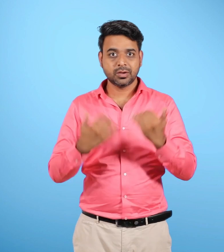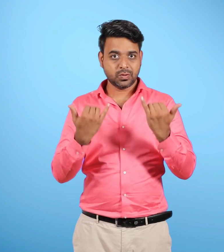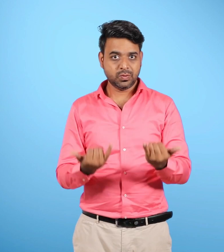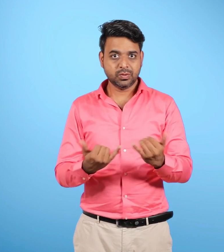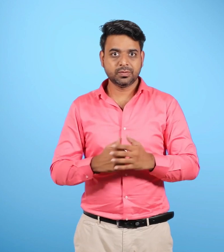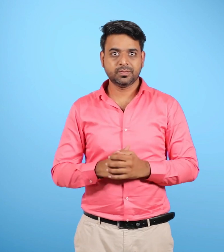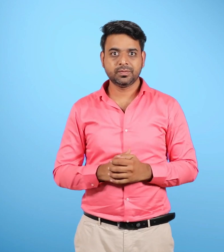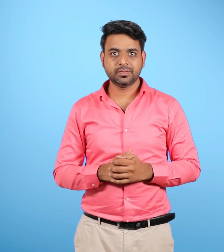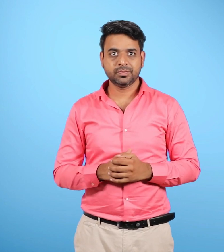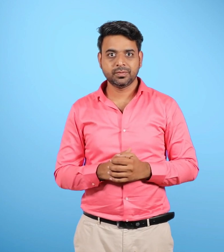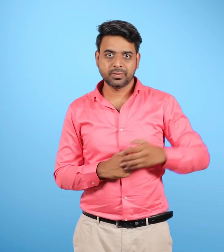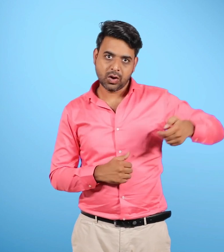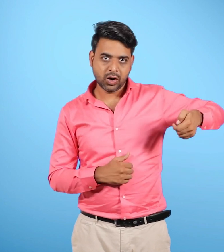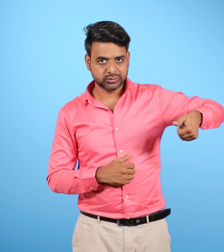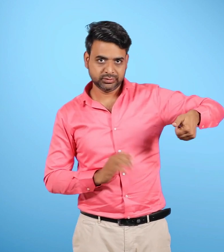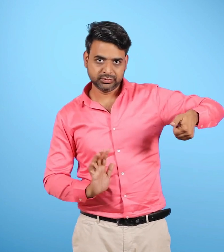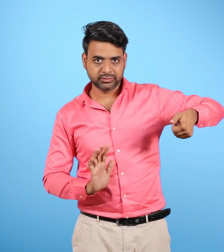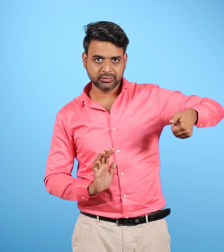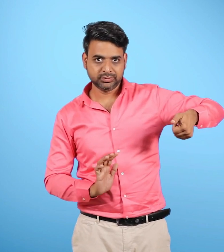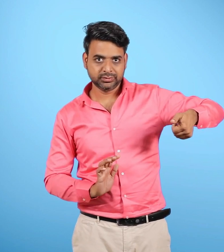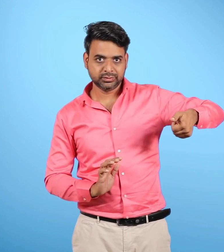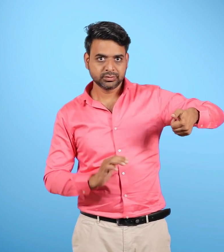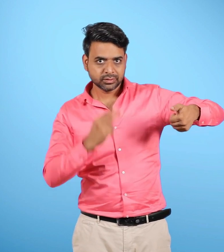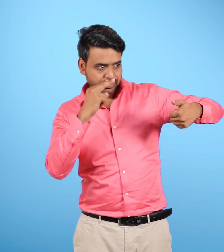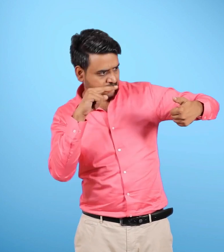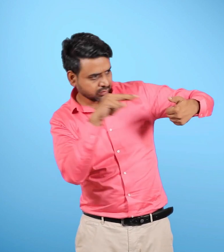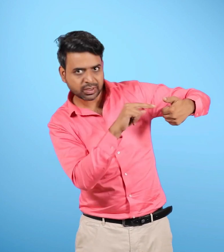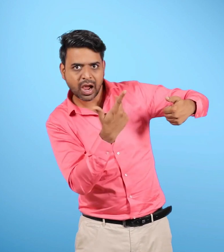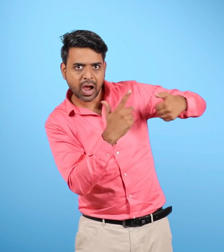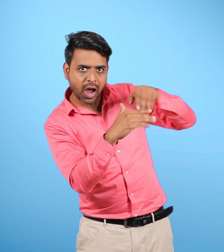Now switch the torch on and observe which part of the bulb is glowing.